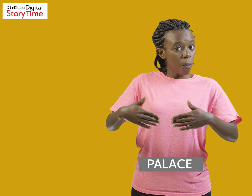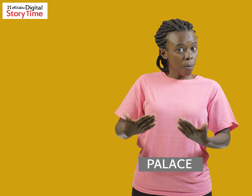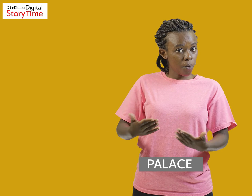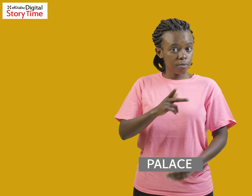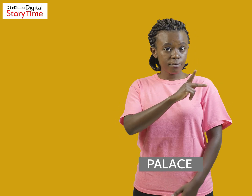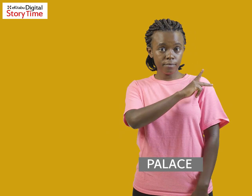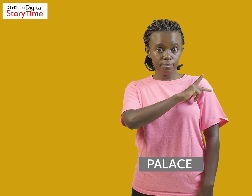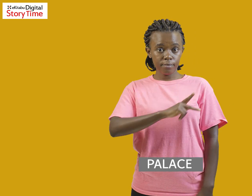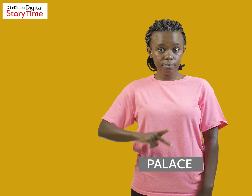Palace.